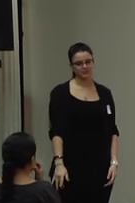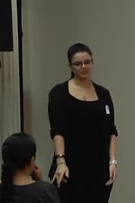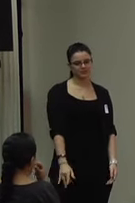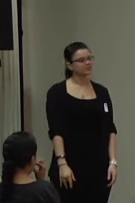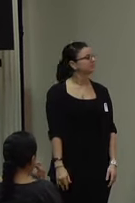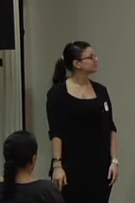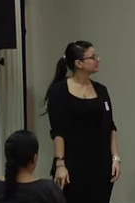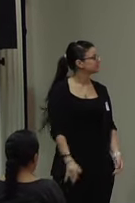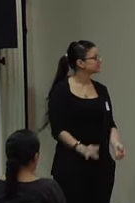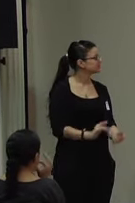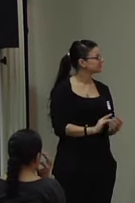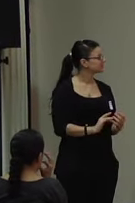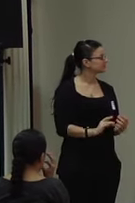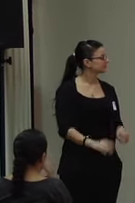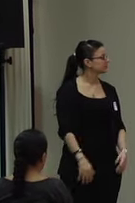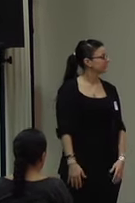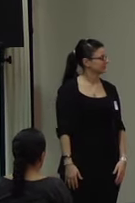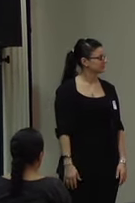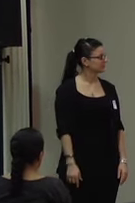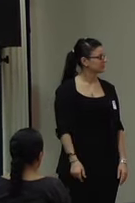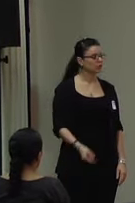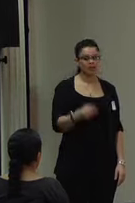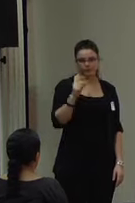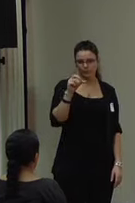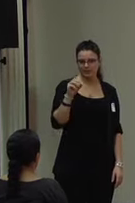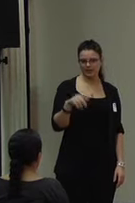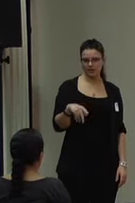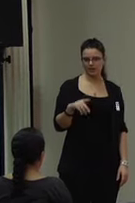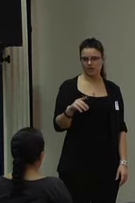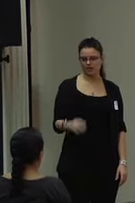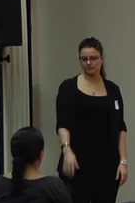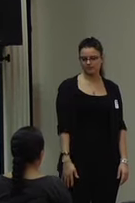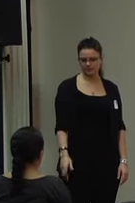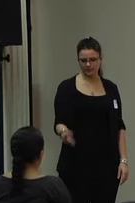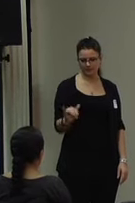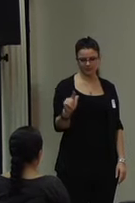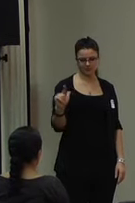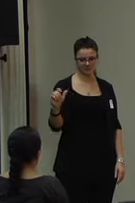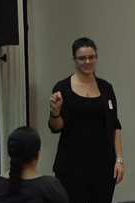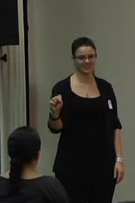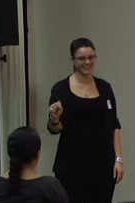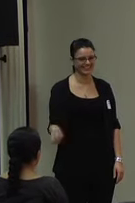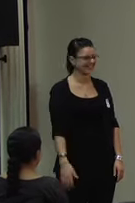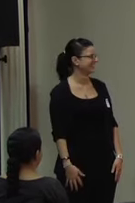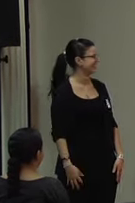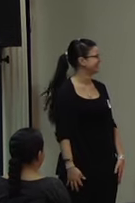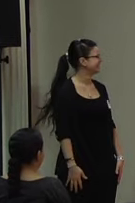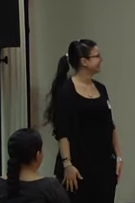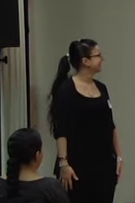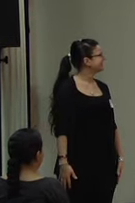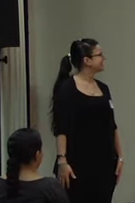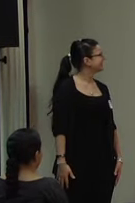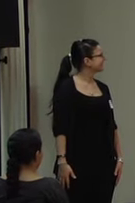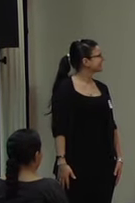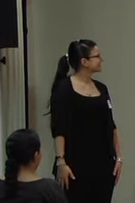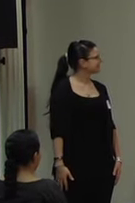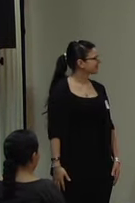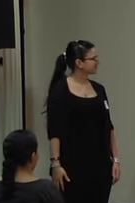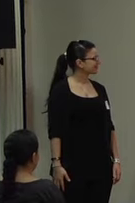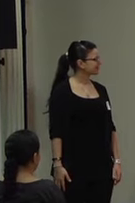I myself take a calcium supplement from New Chapter that's made from algae. So there are plant-based calcium supplements out there if you